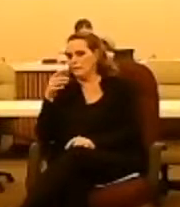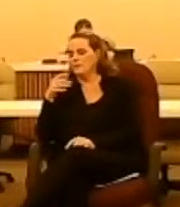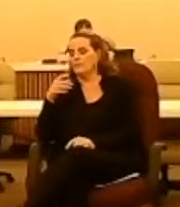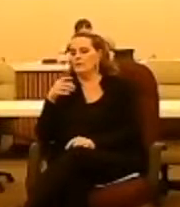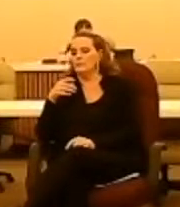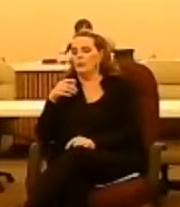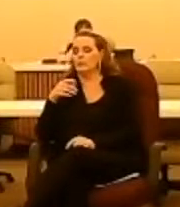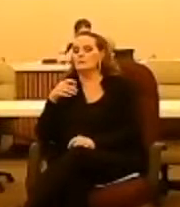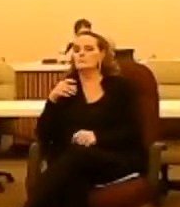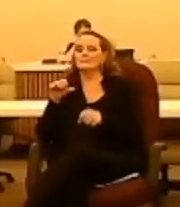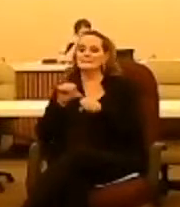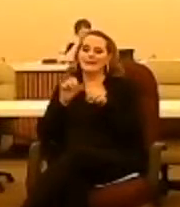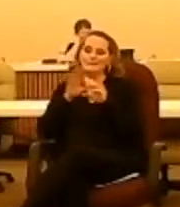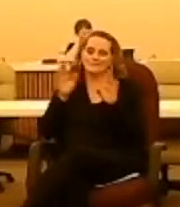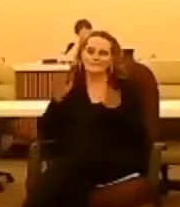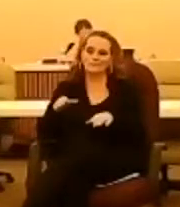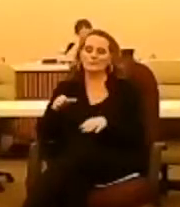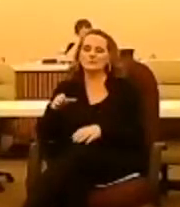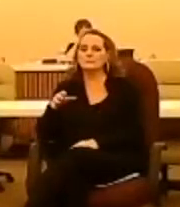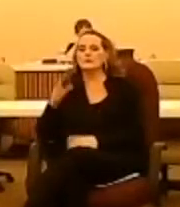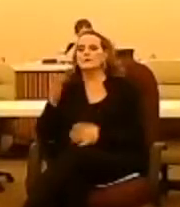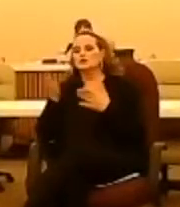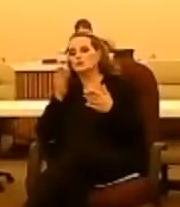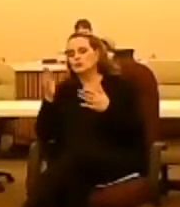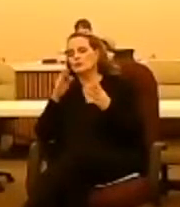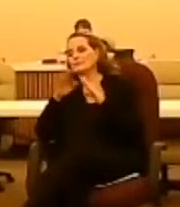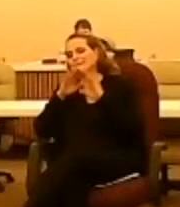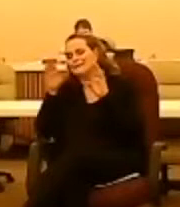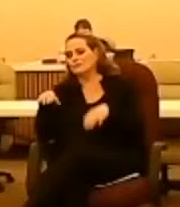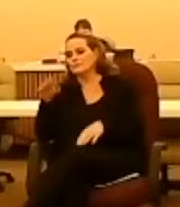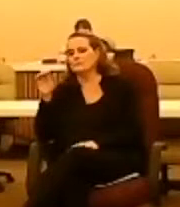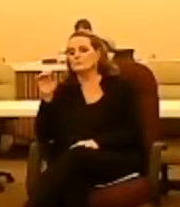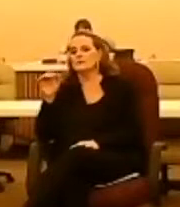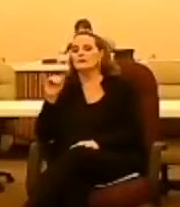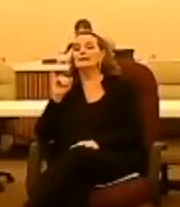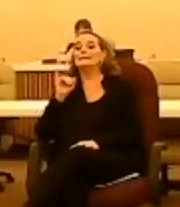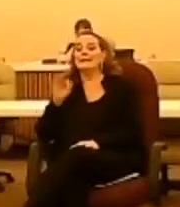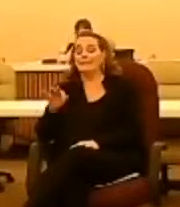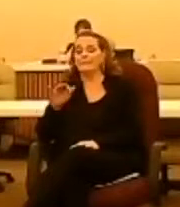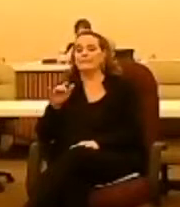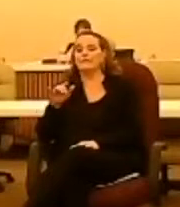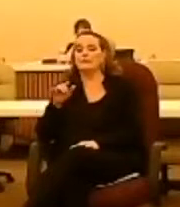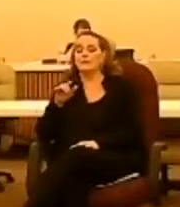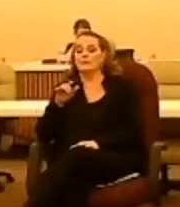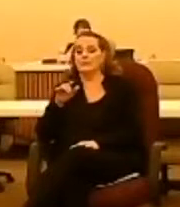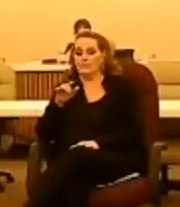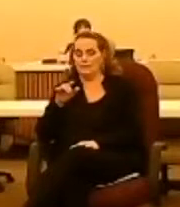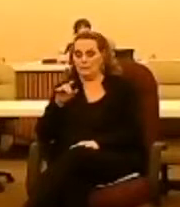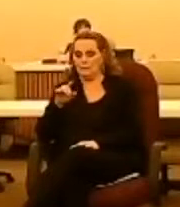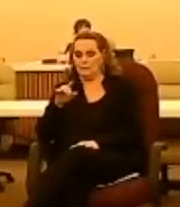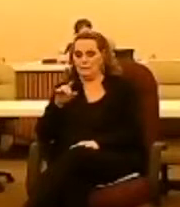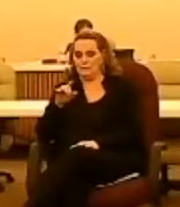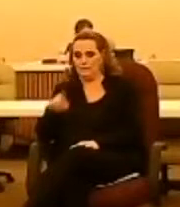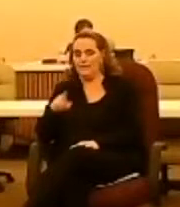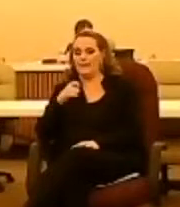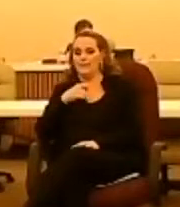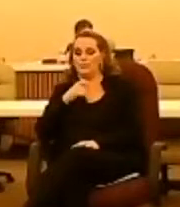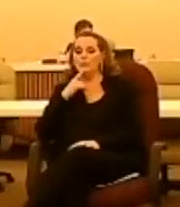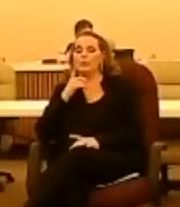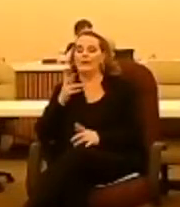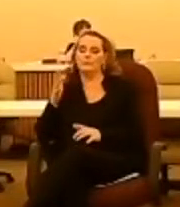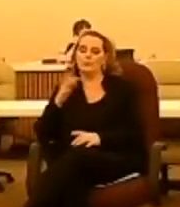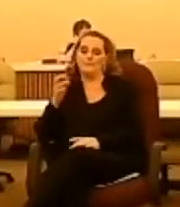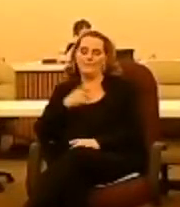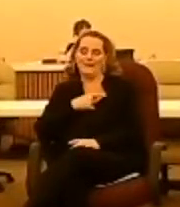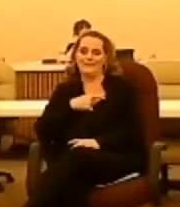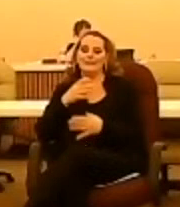gas stations, service stations, things like that, as long as it's subject to the special use permit